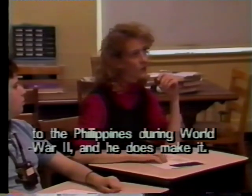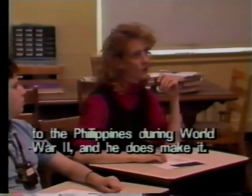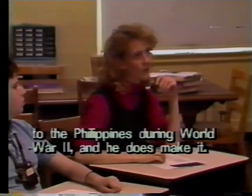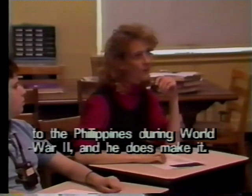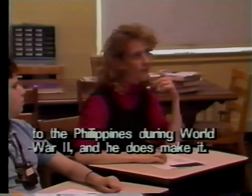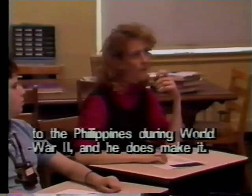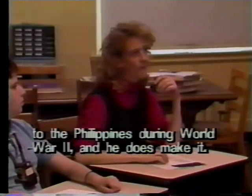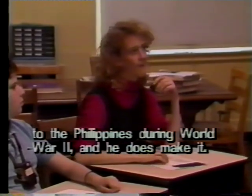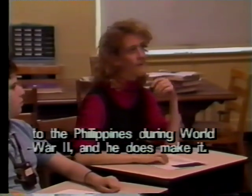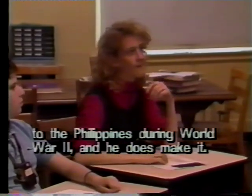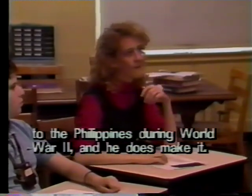And